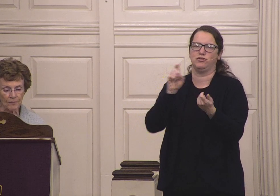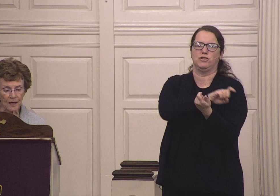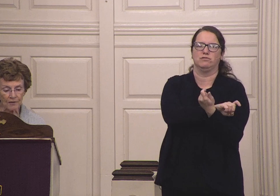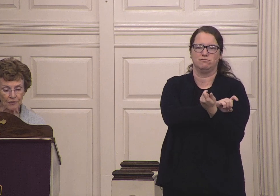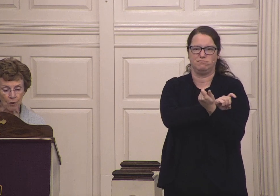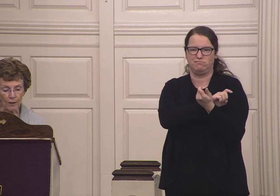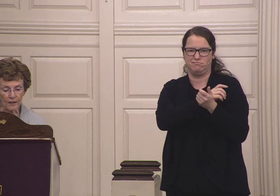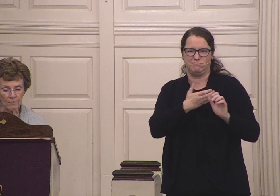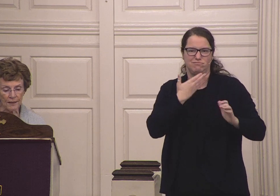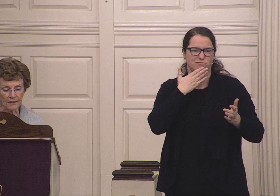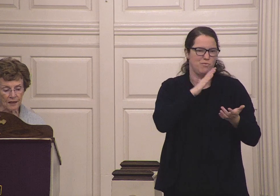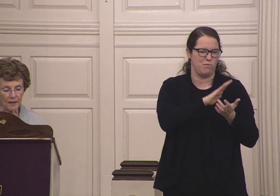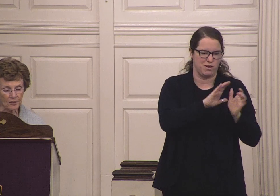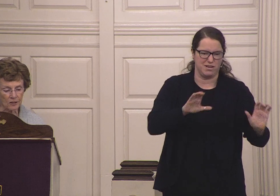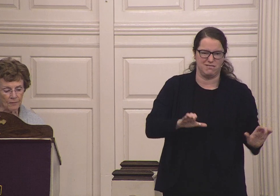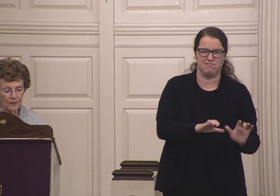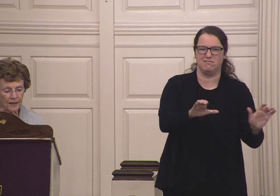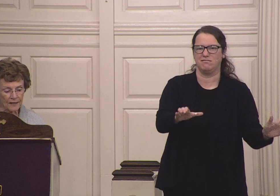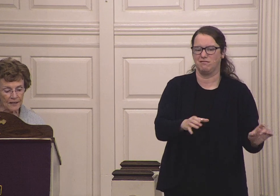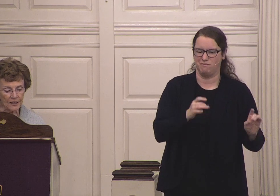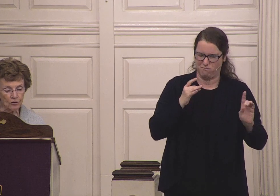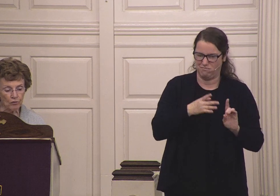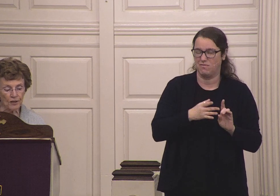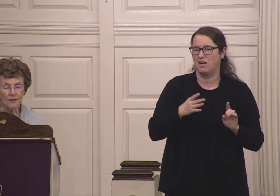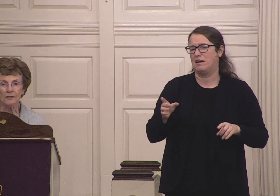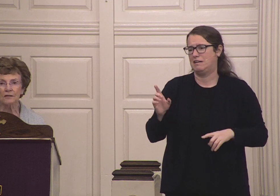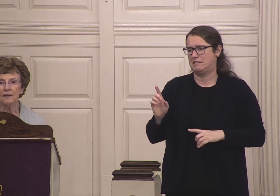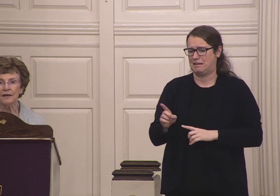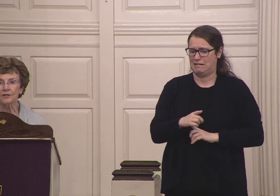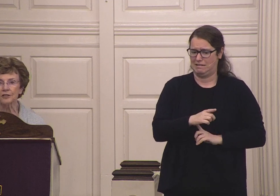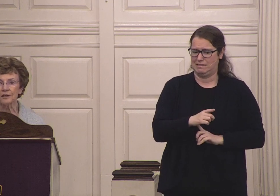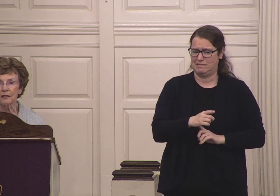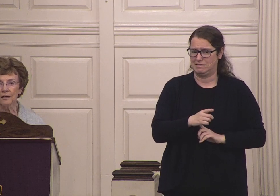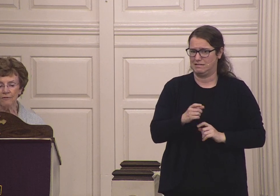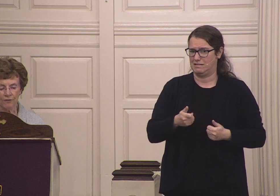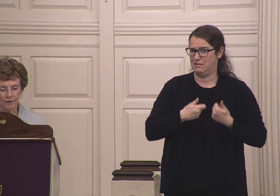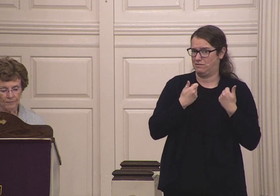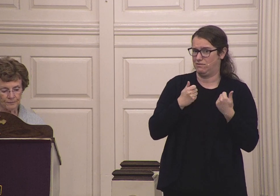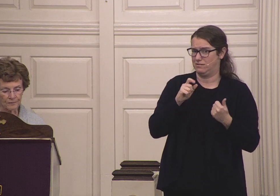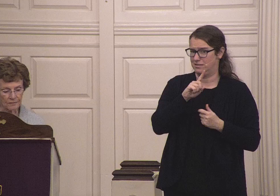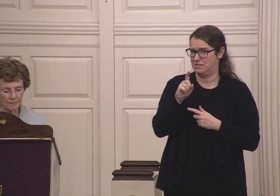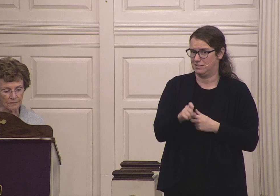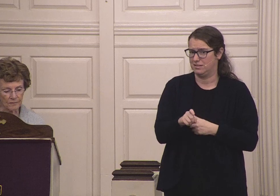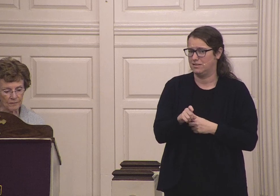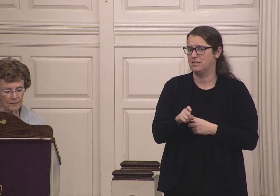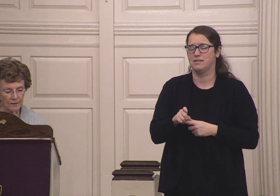things that the wicked man does, can he do this and still live?